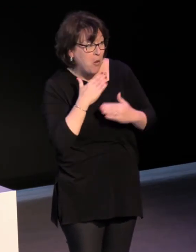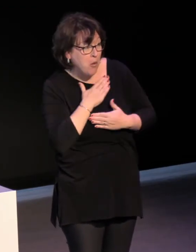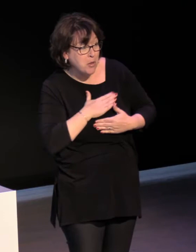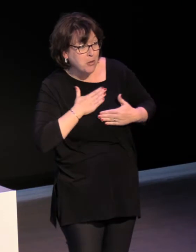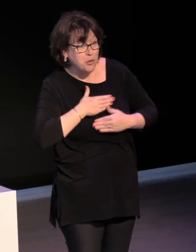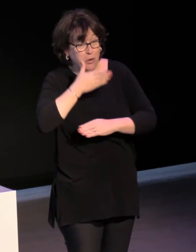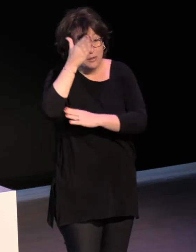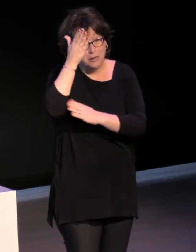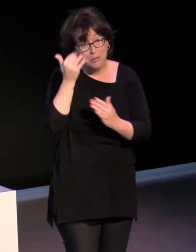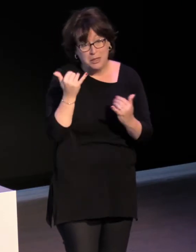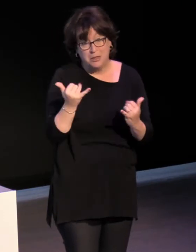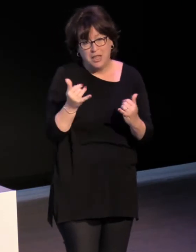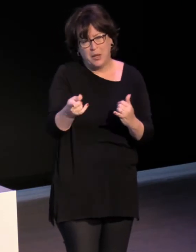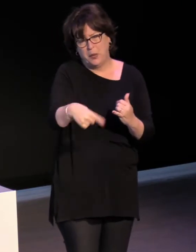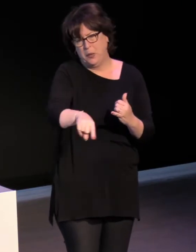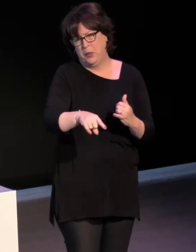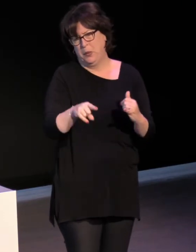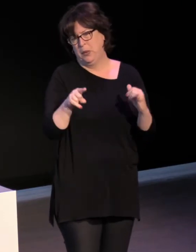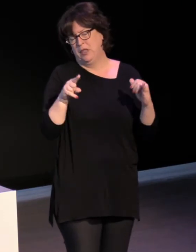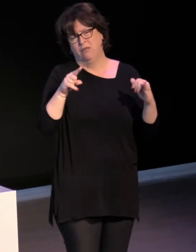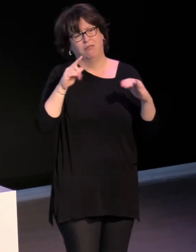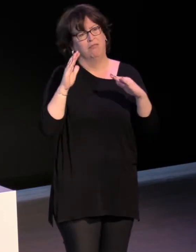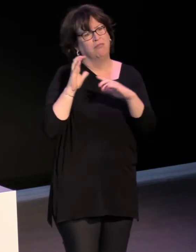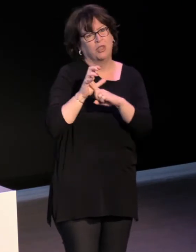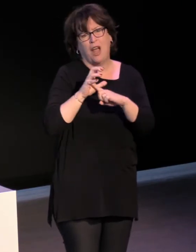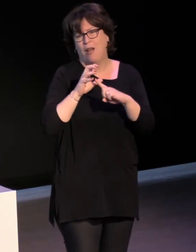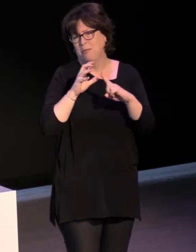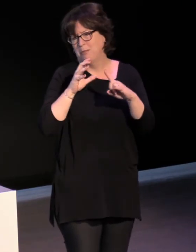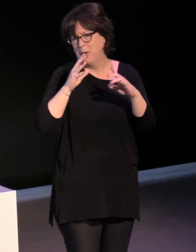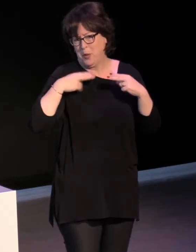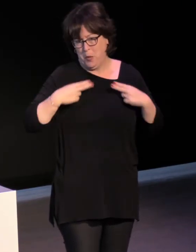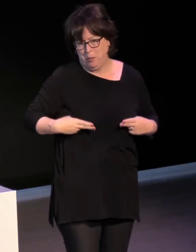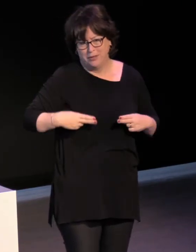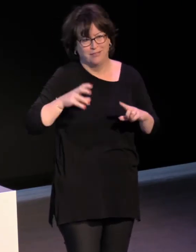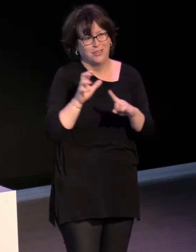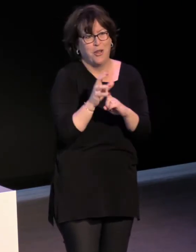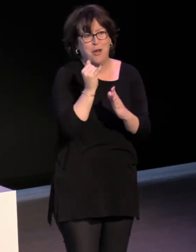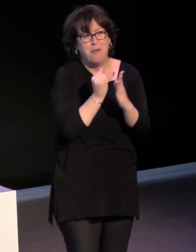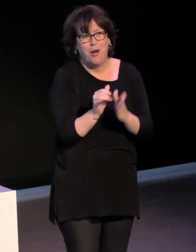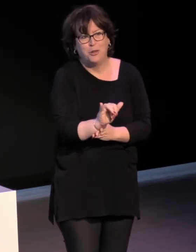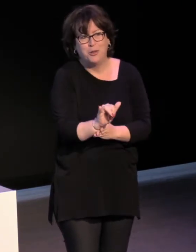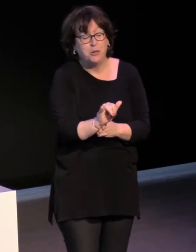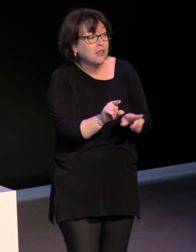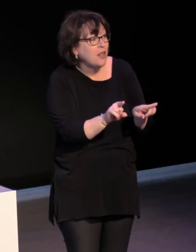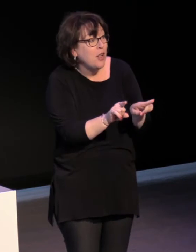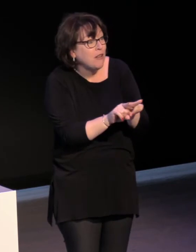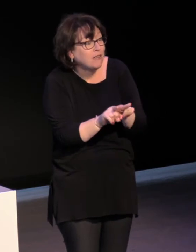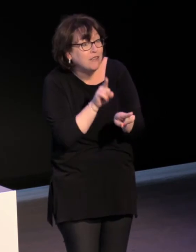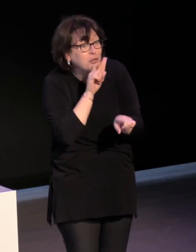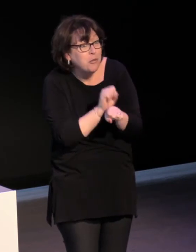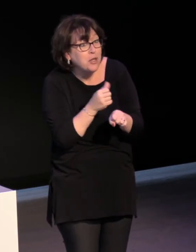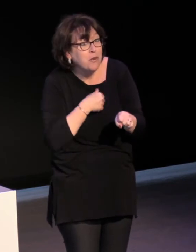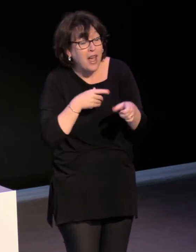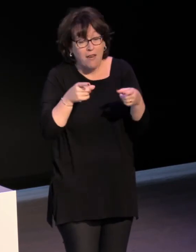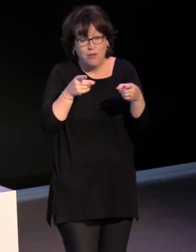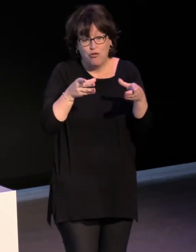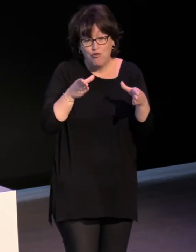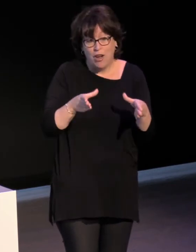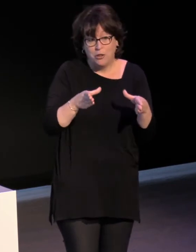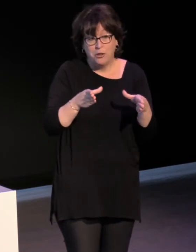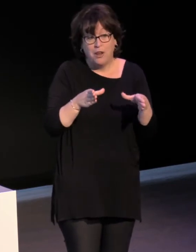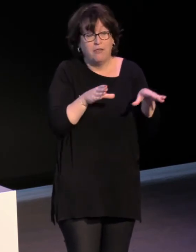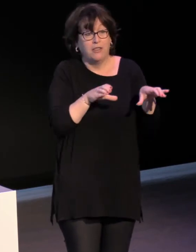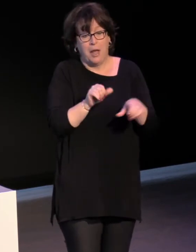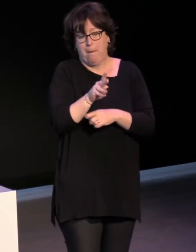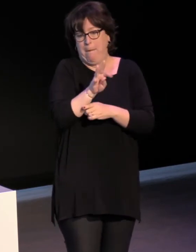lineup today. They're incredible humans and artists. I can't wait to hear from them. And we actually have the director of Abilities Dance, who's going to do